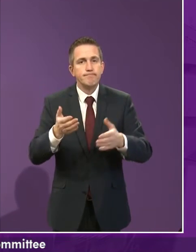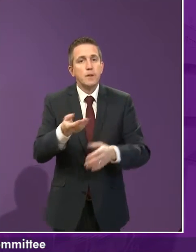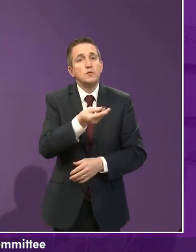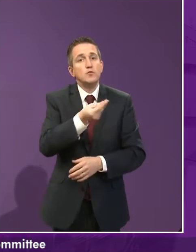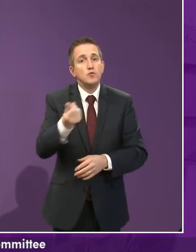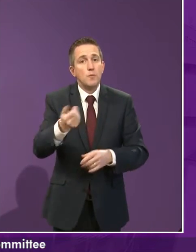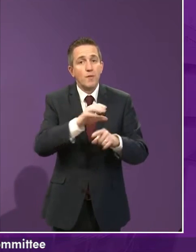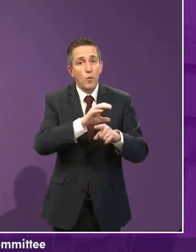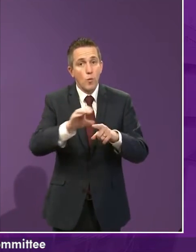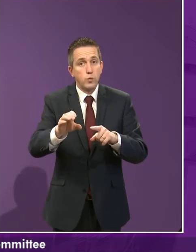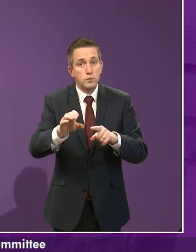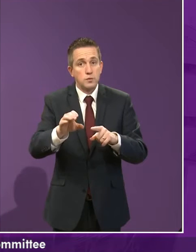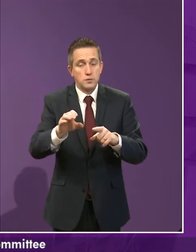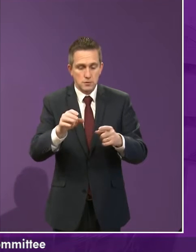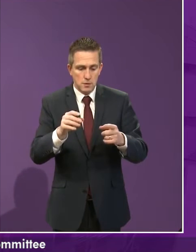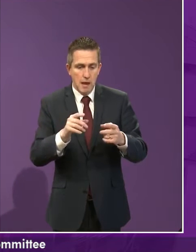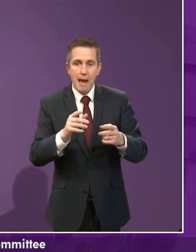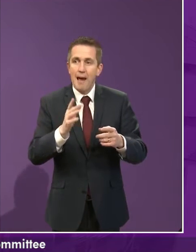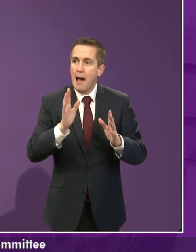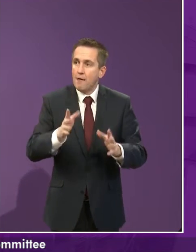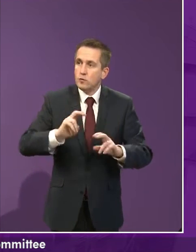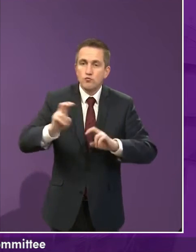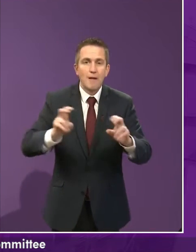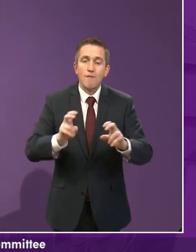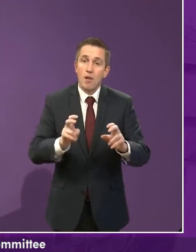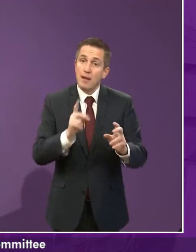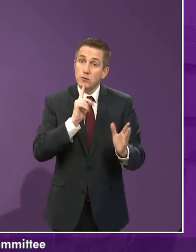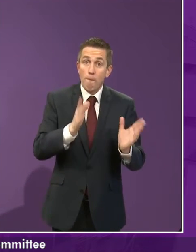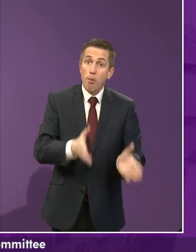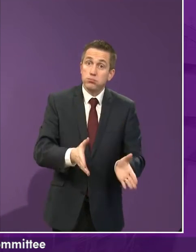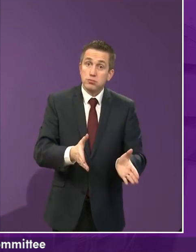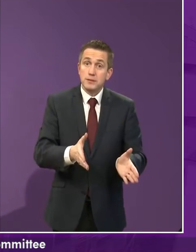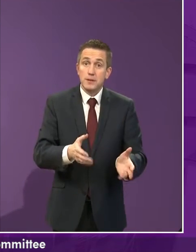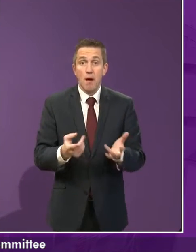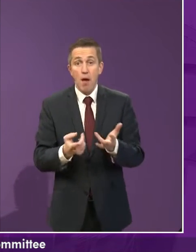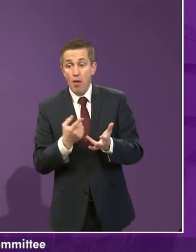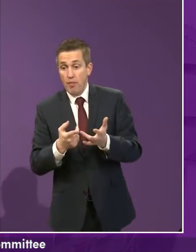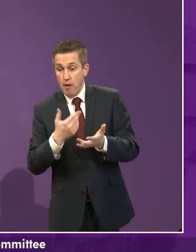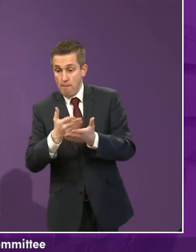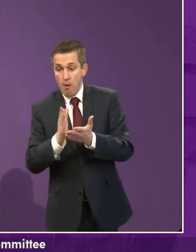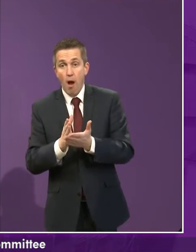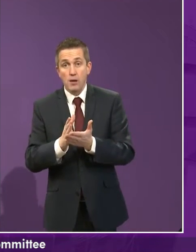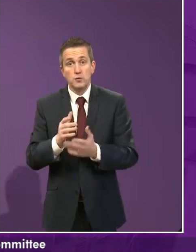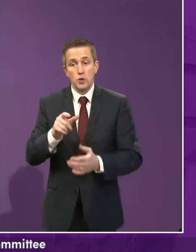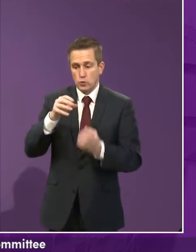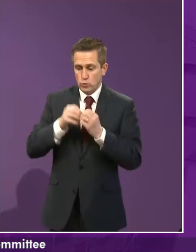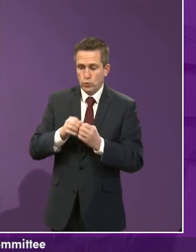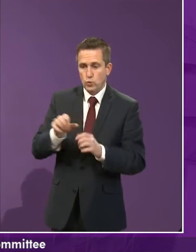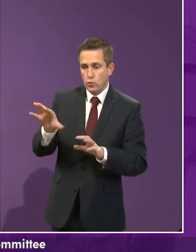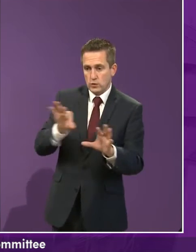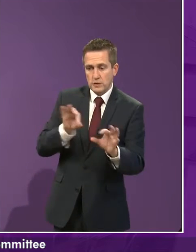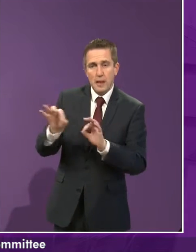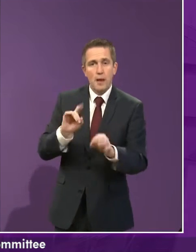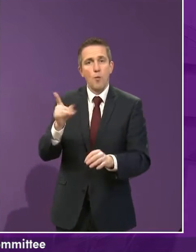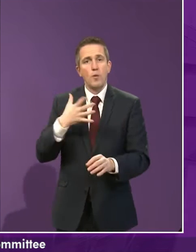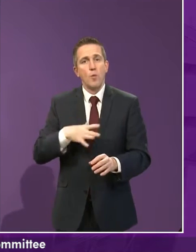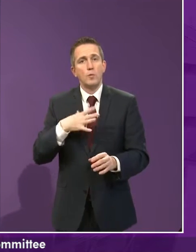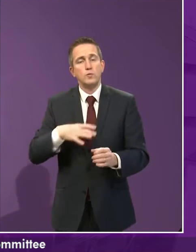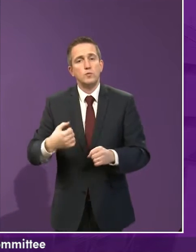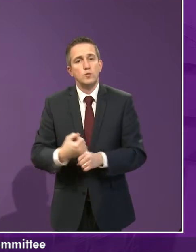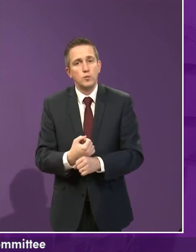of them are compulsory, and some of them the student self-selects. So we are looking